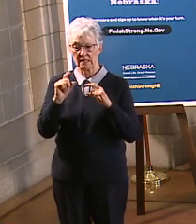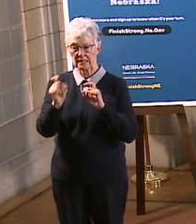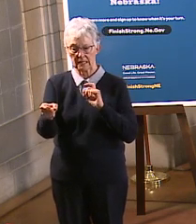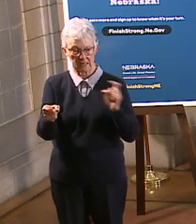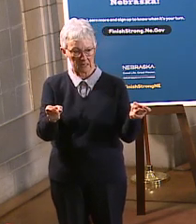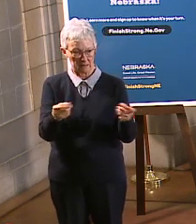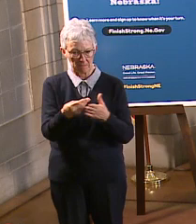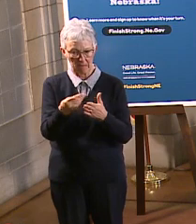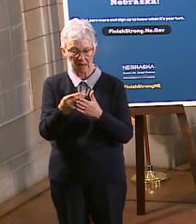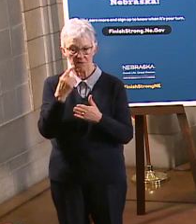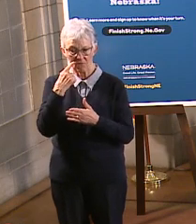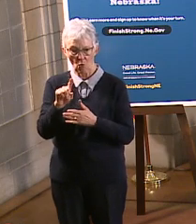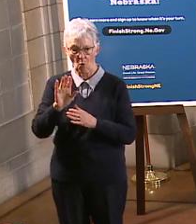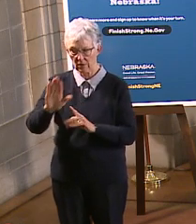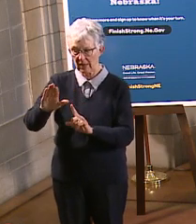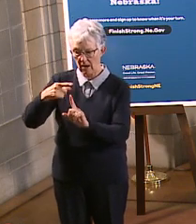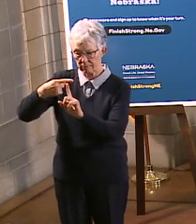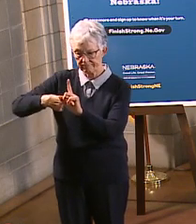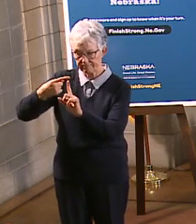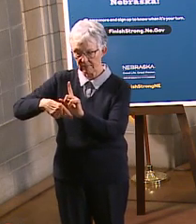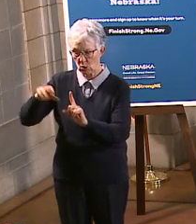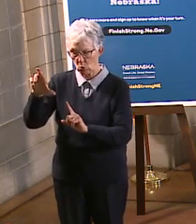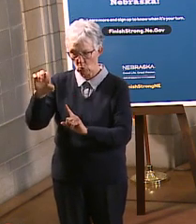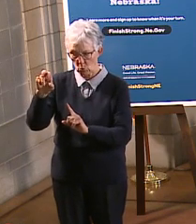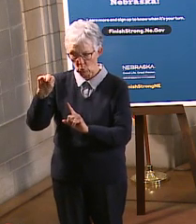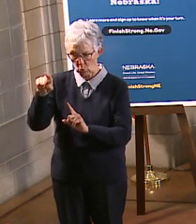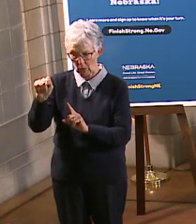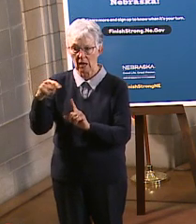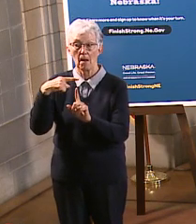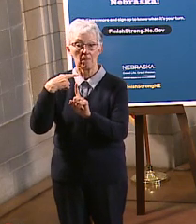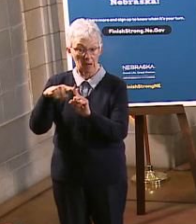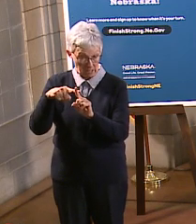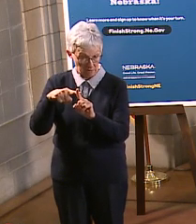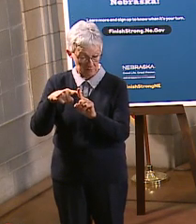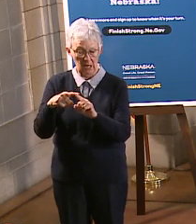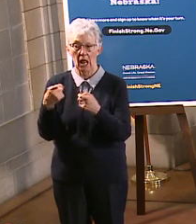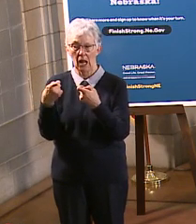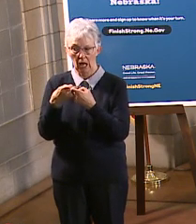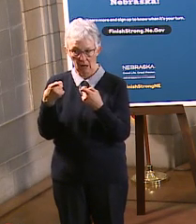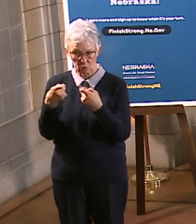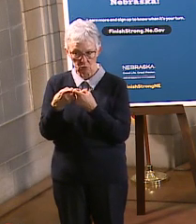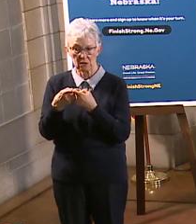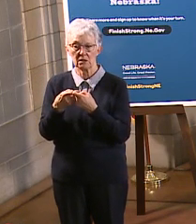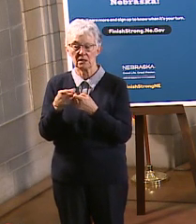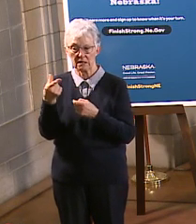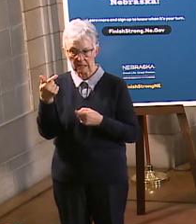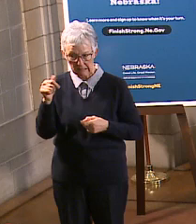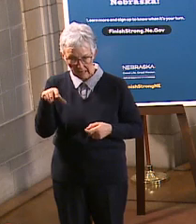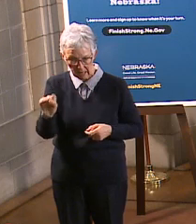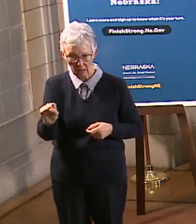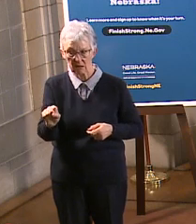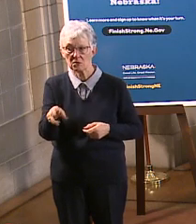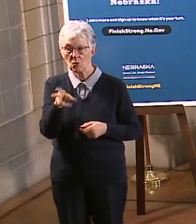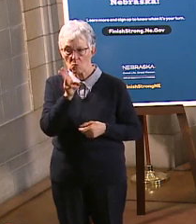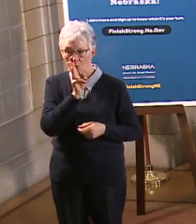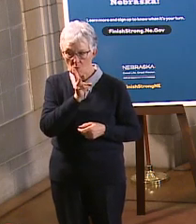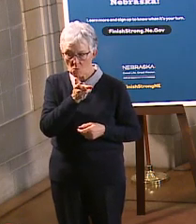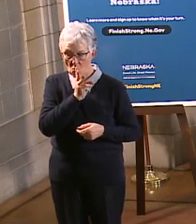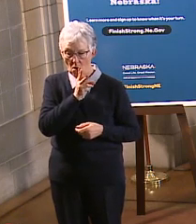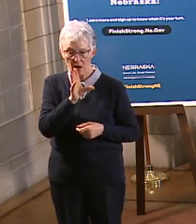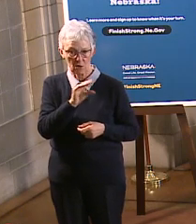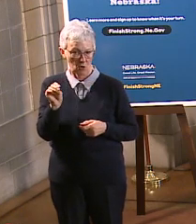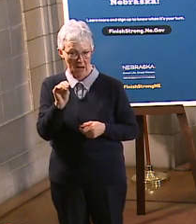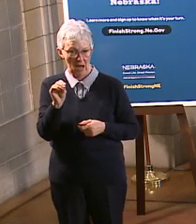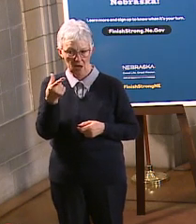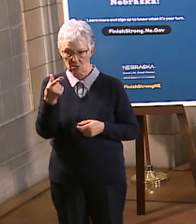tenant-paid utilities, including electricity, gas, water, and garbage. This program is intended only for renters and not